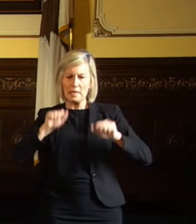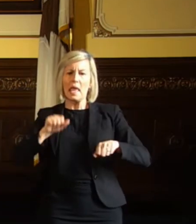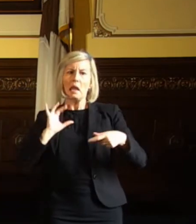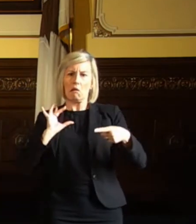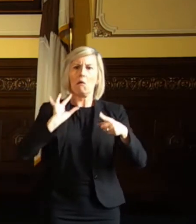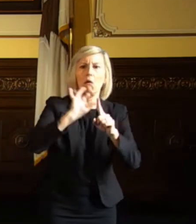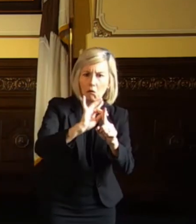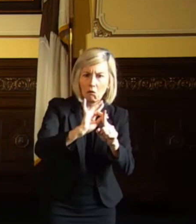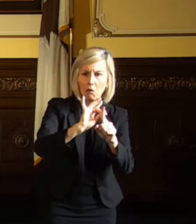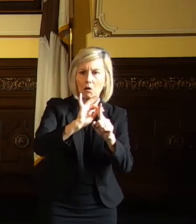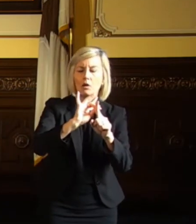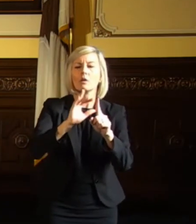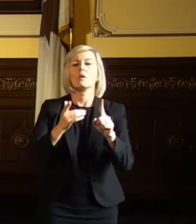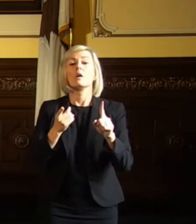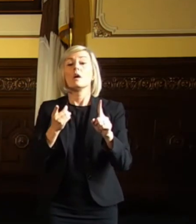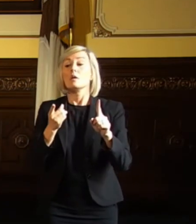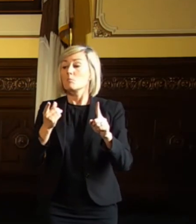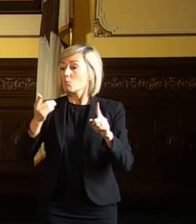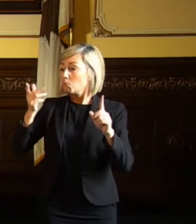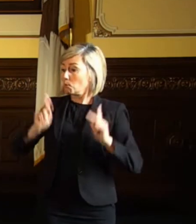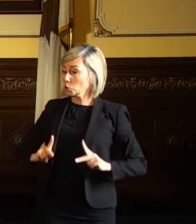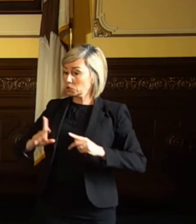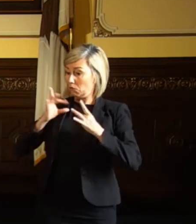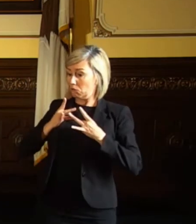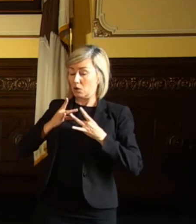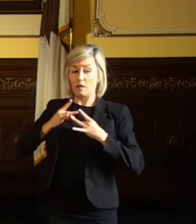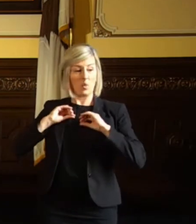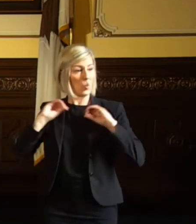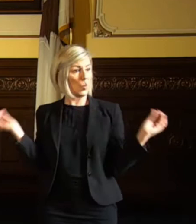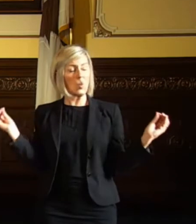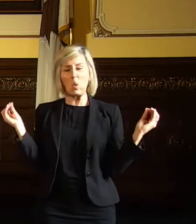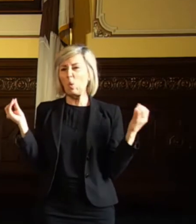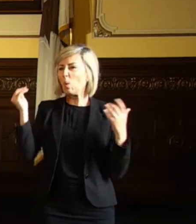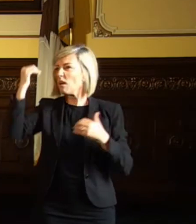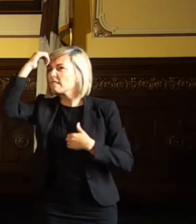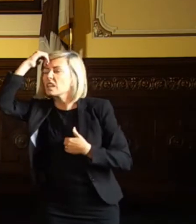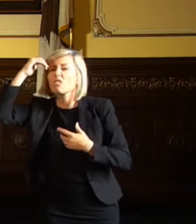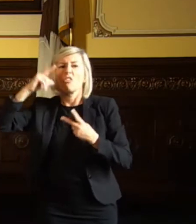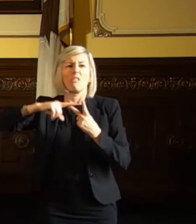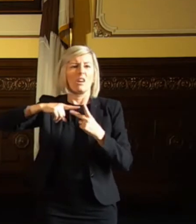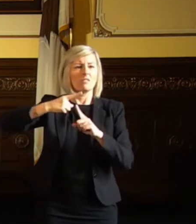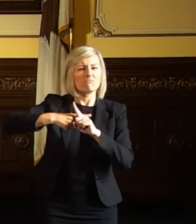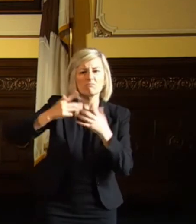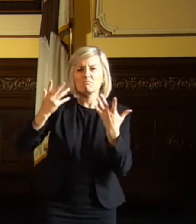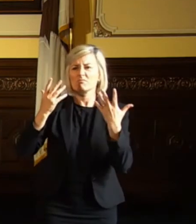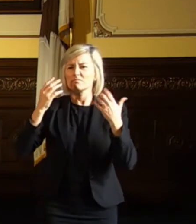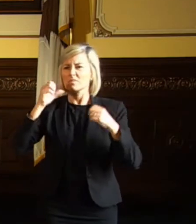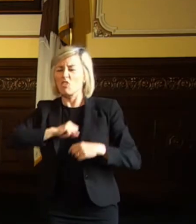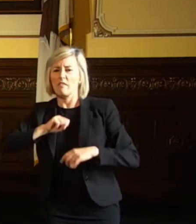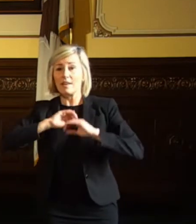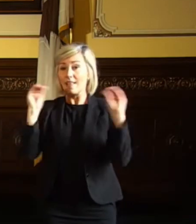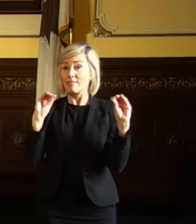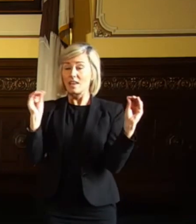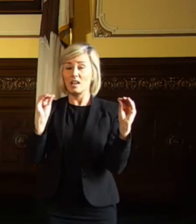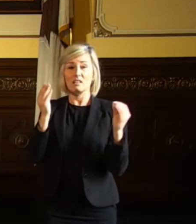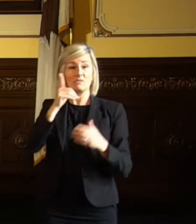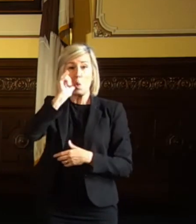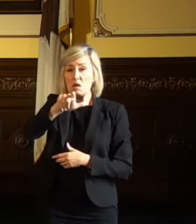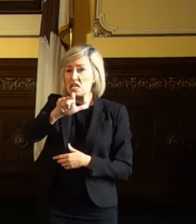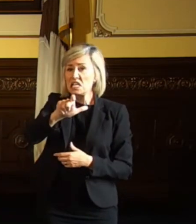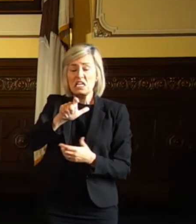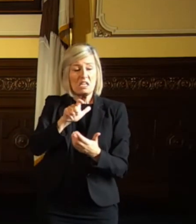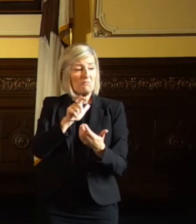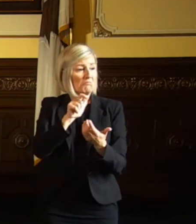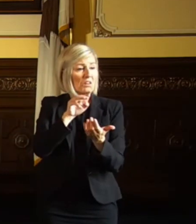people who do not have any symptoms, or the symptoms are so mild that the person may not seek or need health